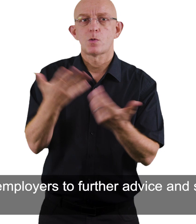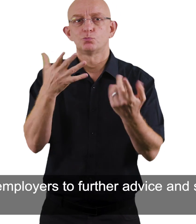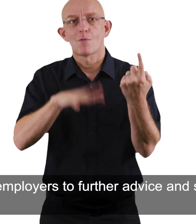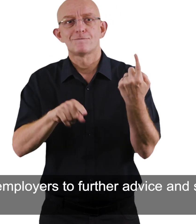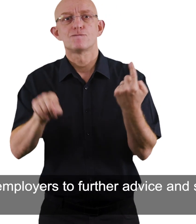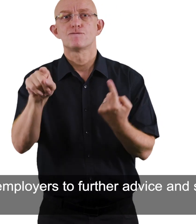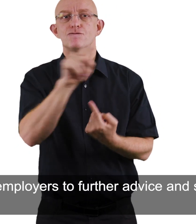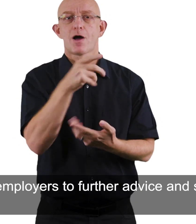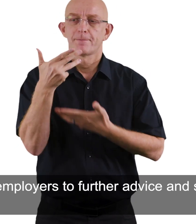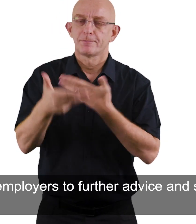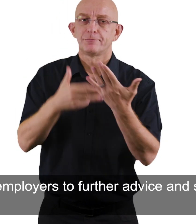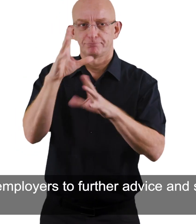and support.